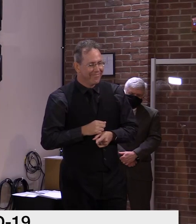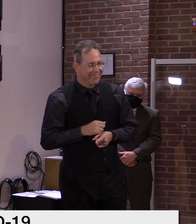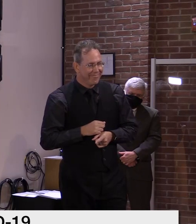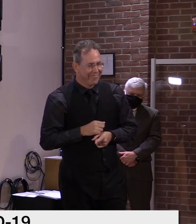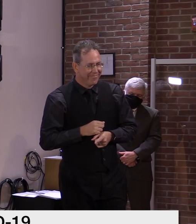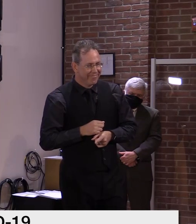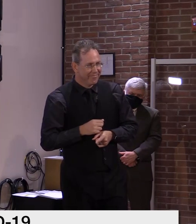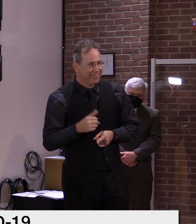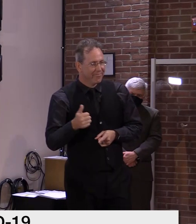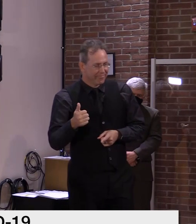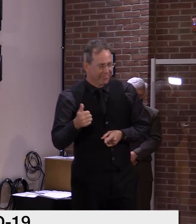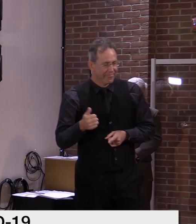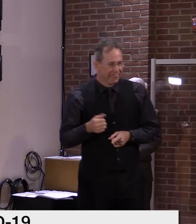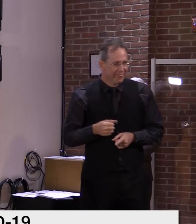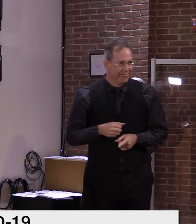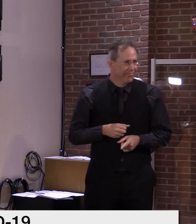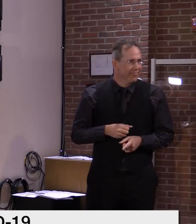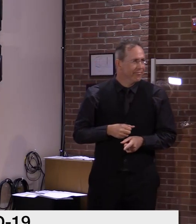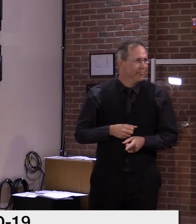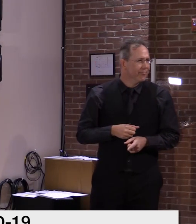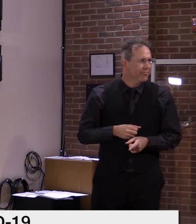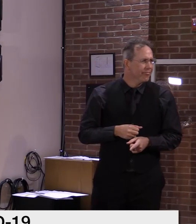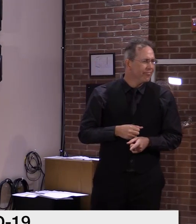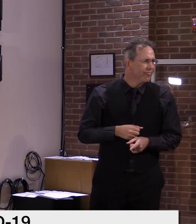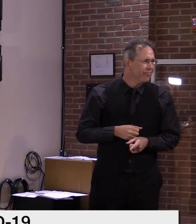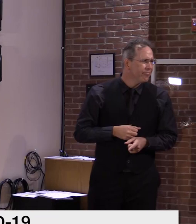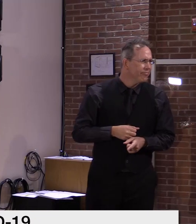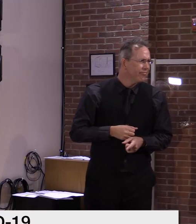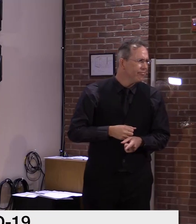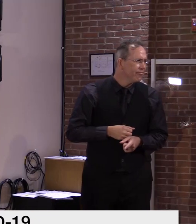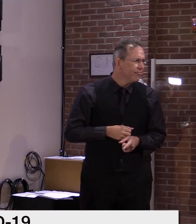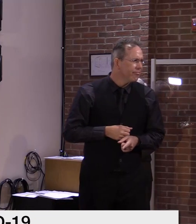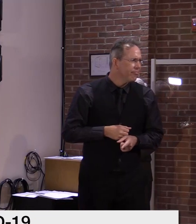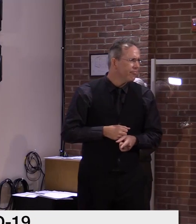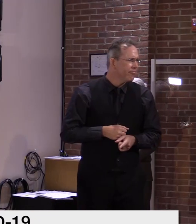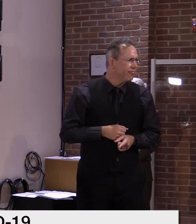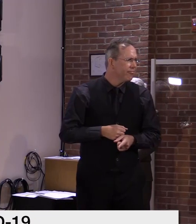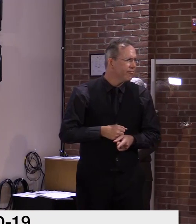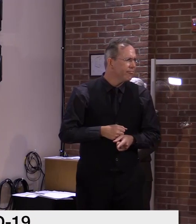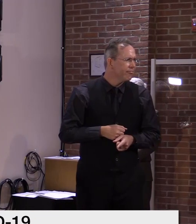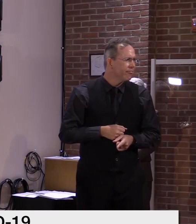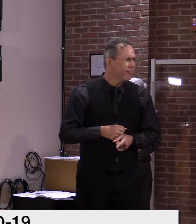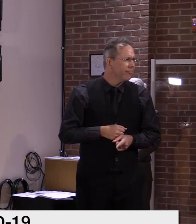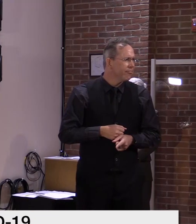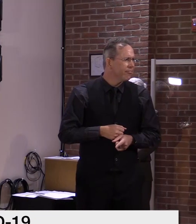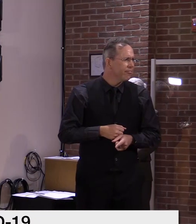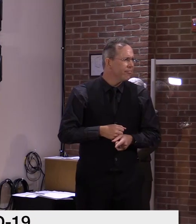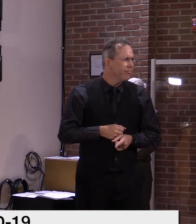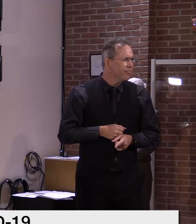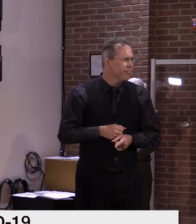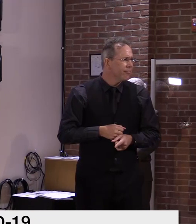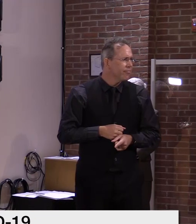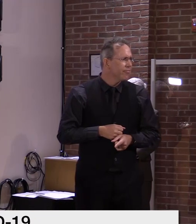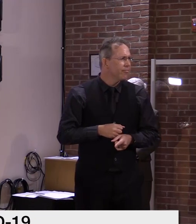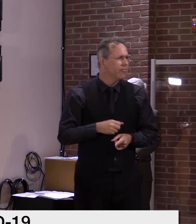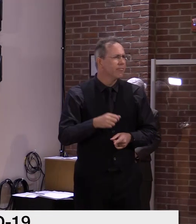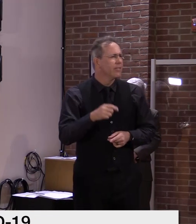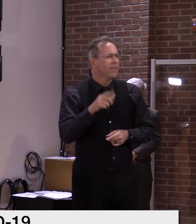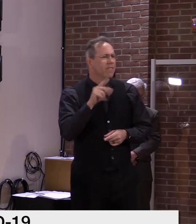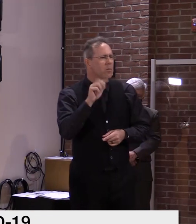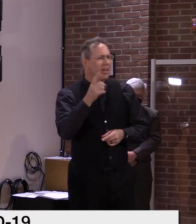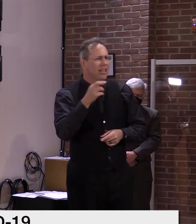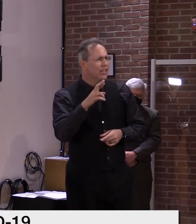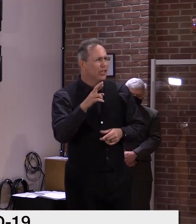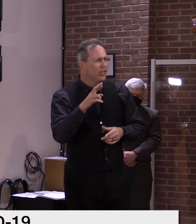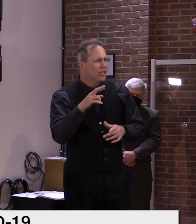hear the man Q, you might want to give him an opportunity to ask the question first. Sorry, Aaron, you cut out for a second,